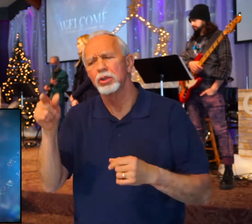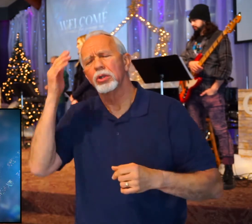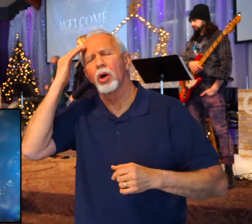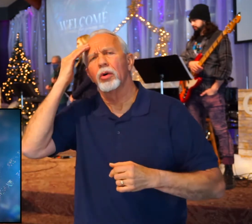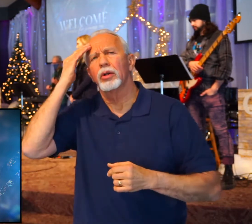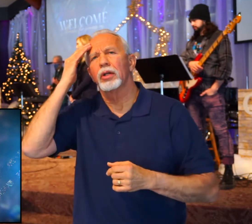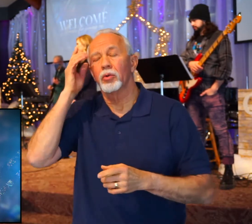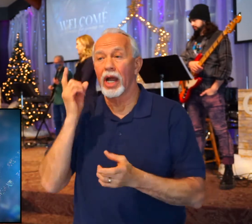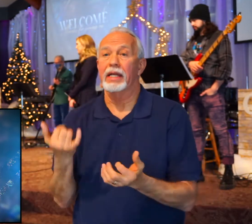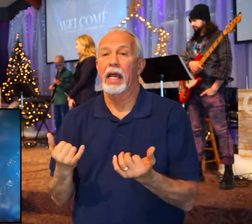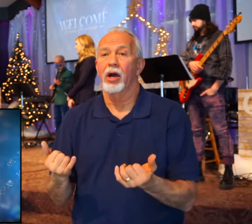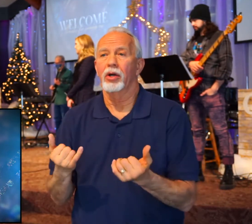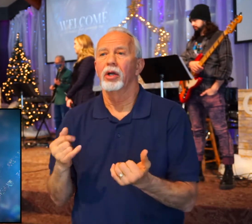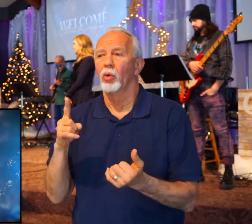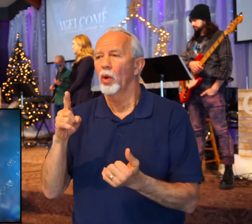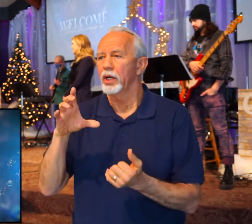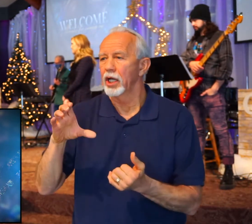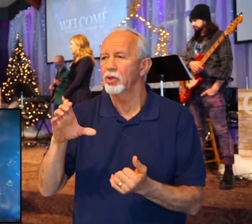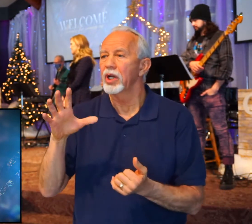that right now,